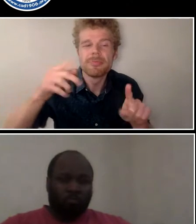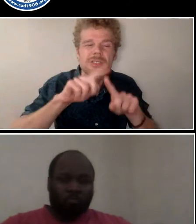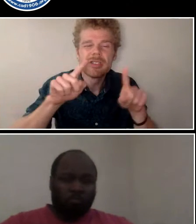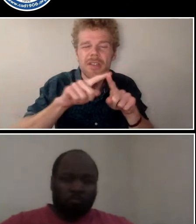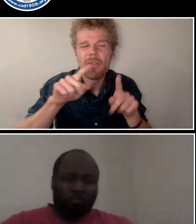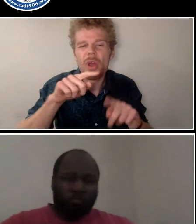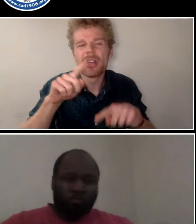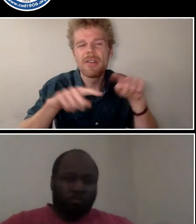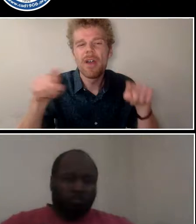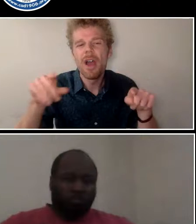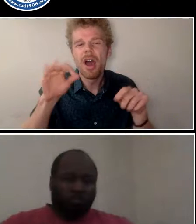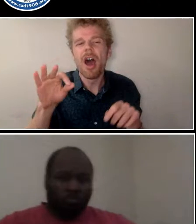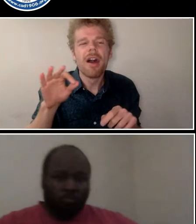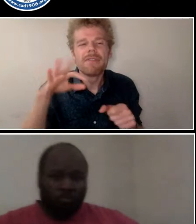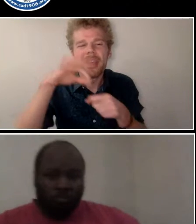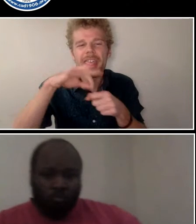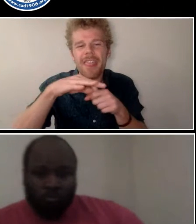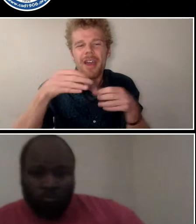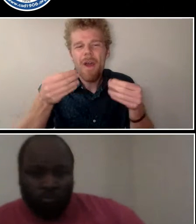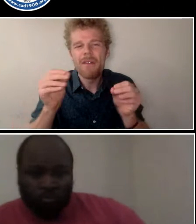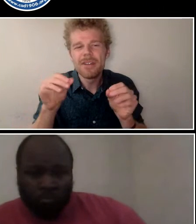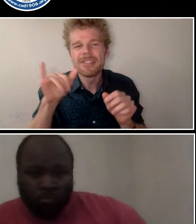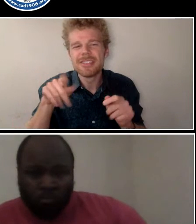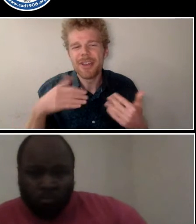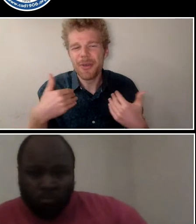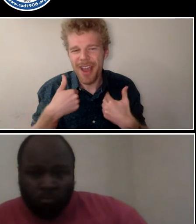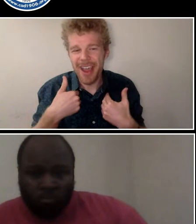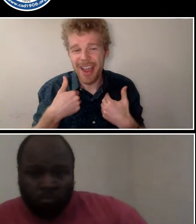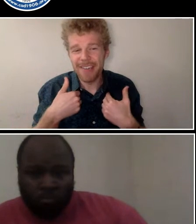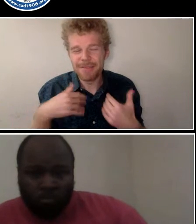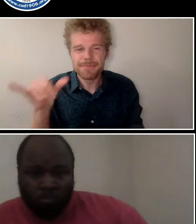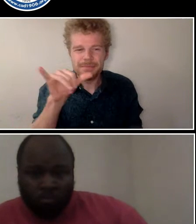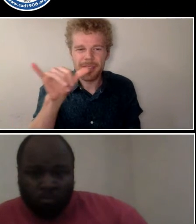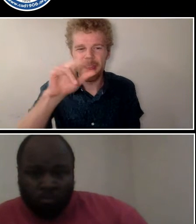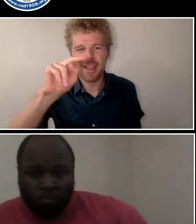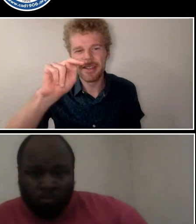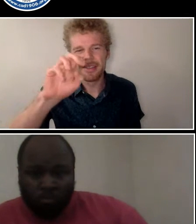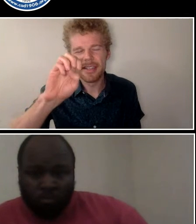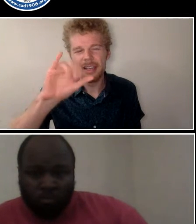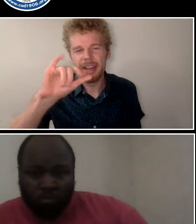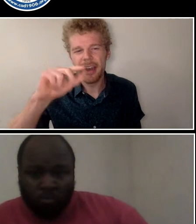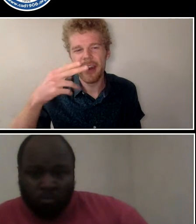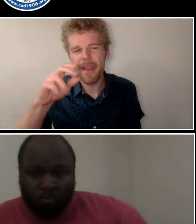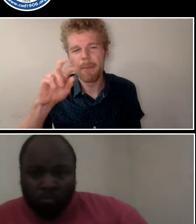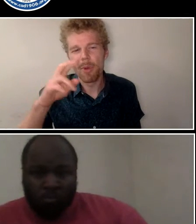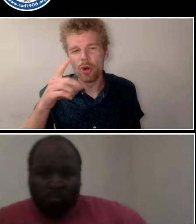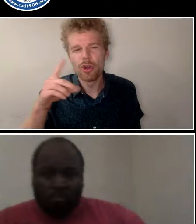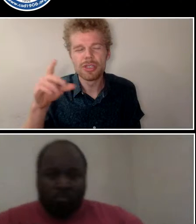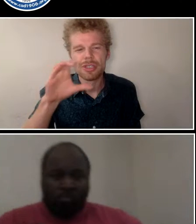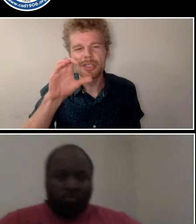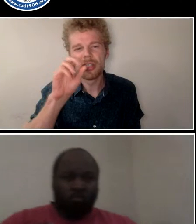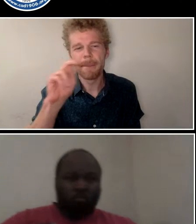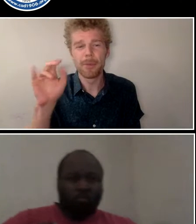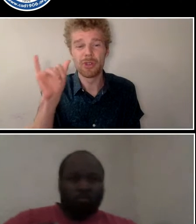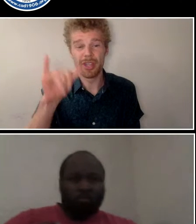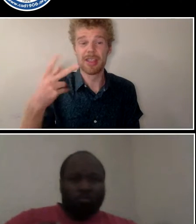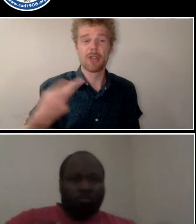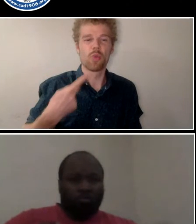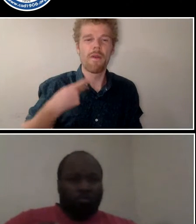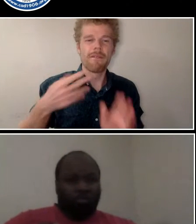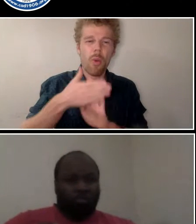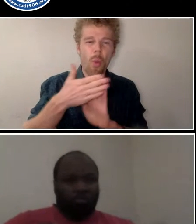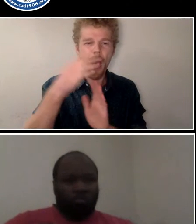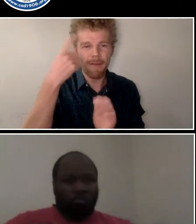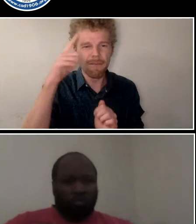where you would be meeting with parents and school members, maybe once a month, depending on where you are.